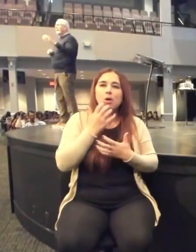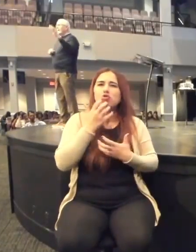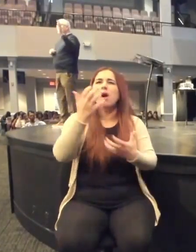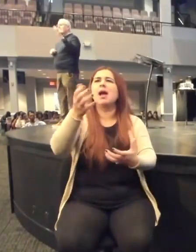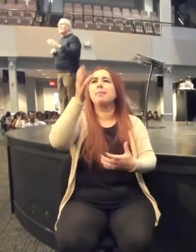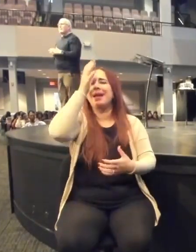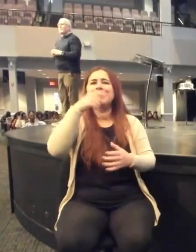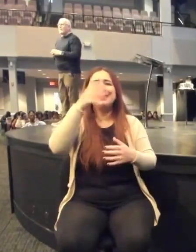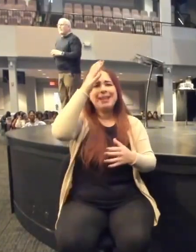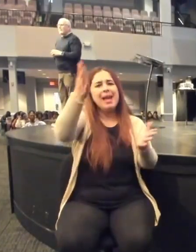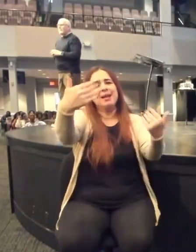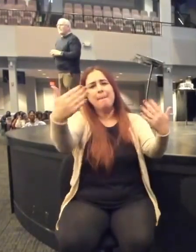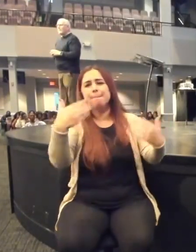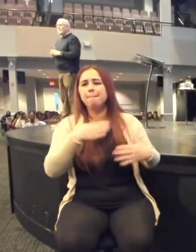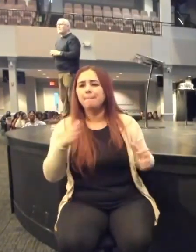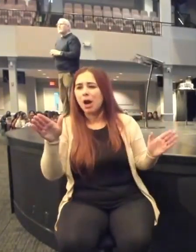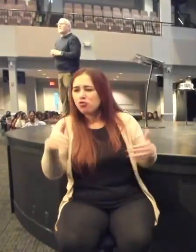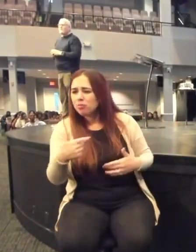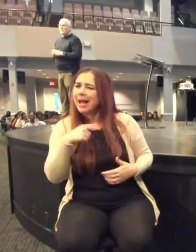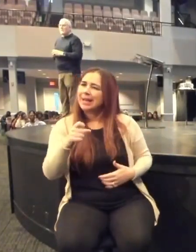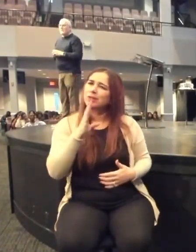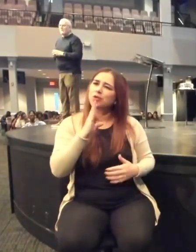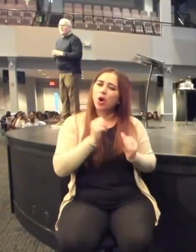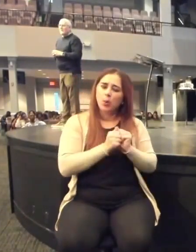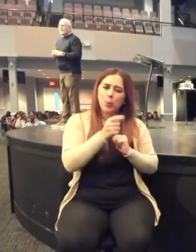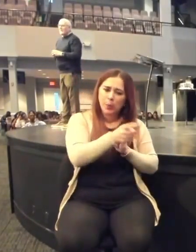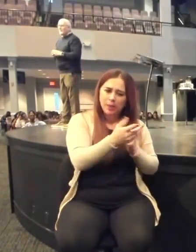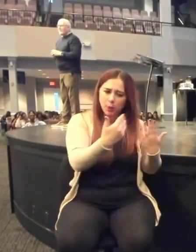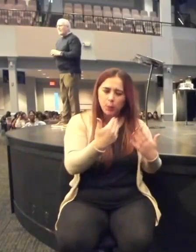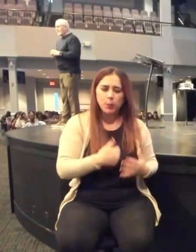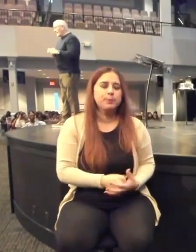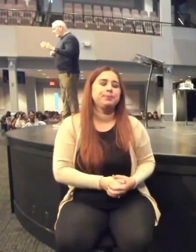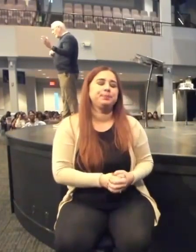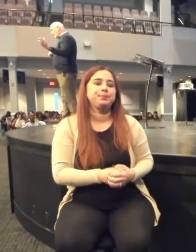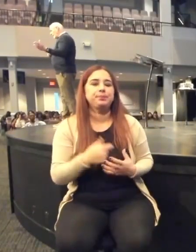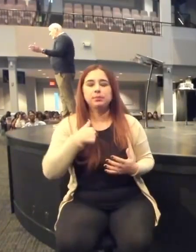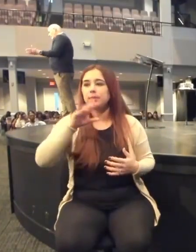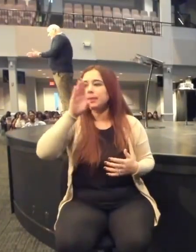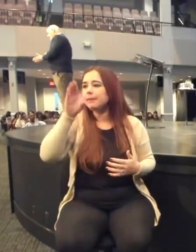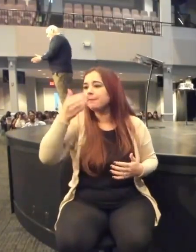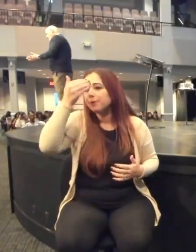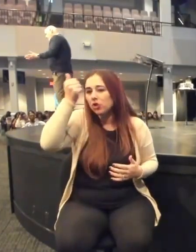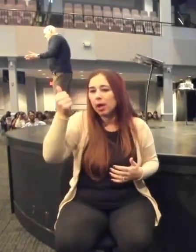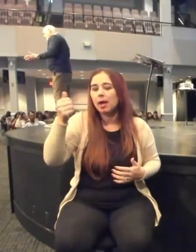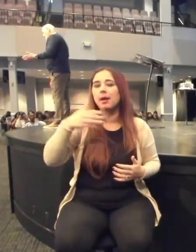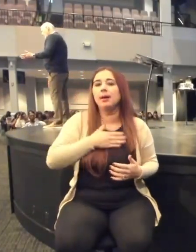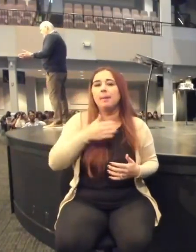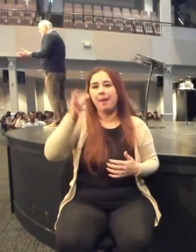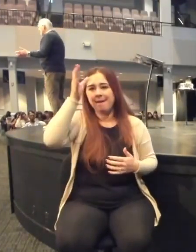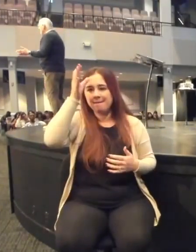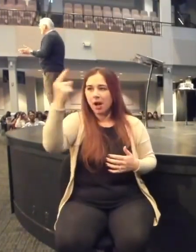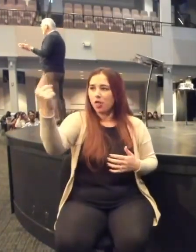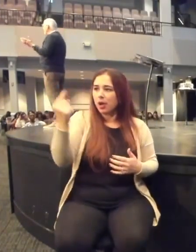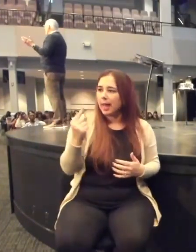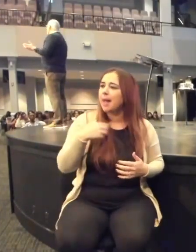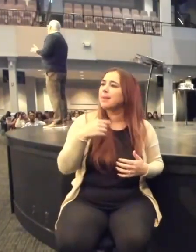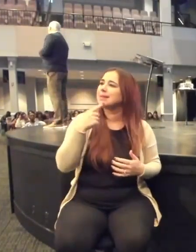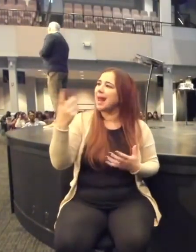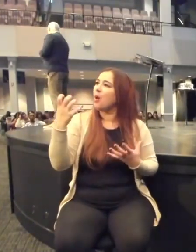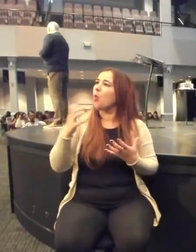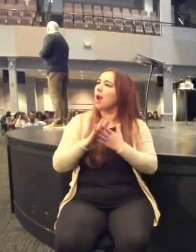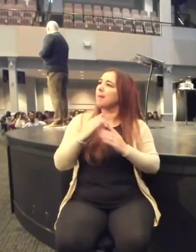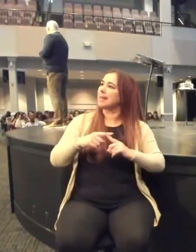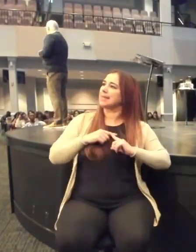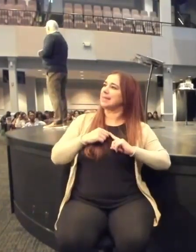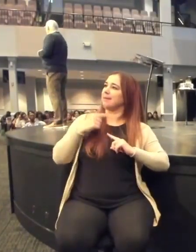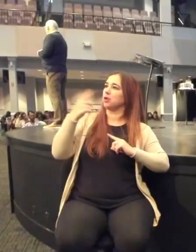dad, Dad, could you come into the room? I need to talk to you. And I'll never forget my father coming into the room, and I said, Dad, I want to be